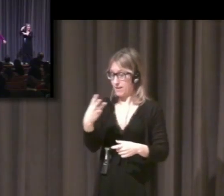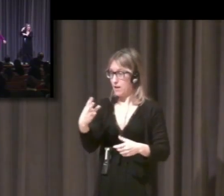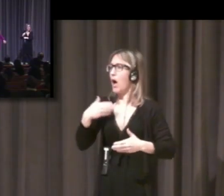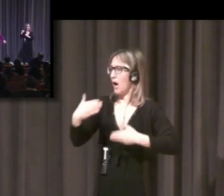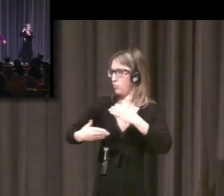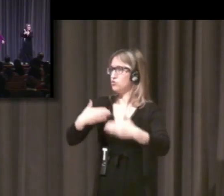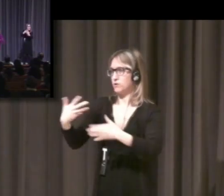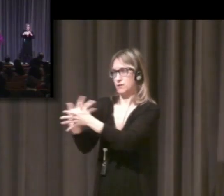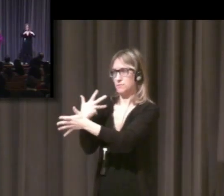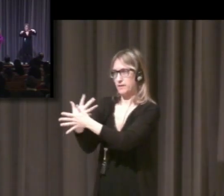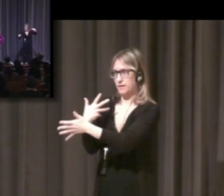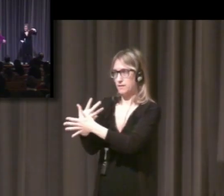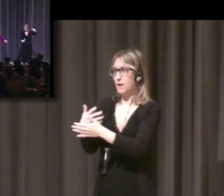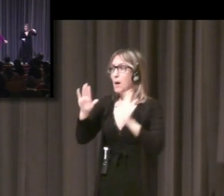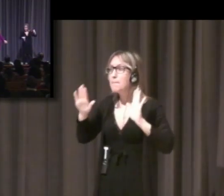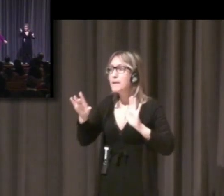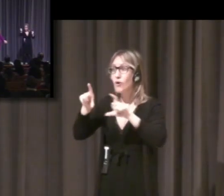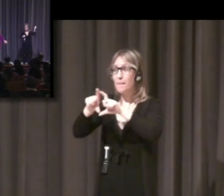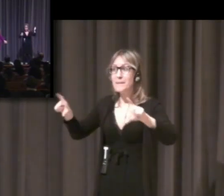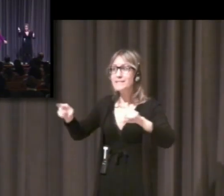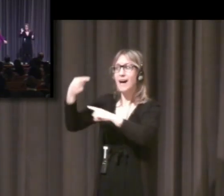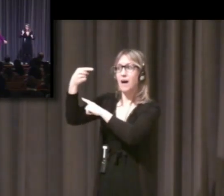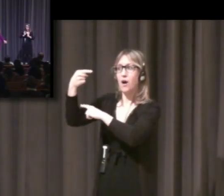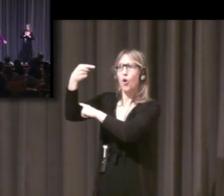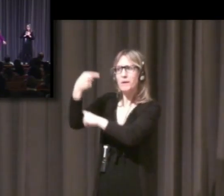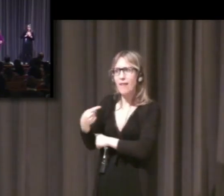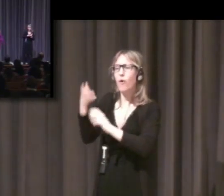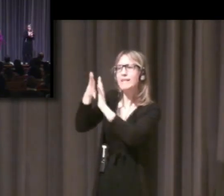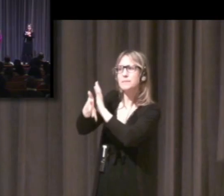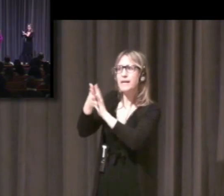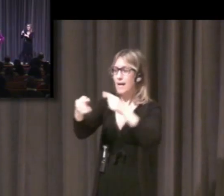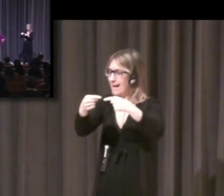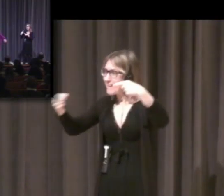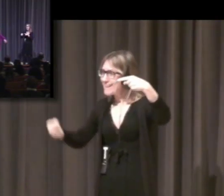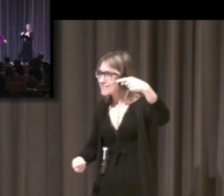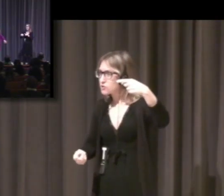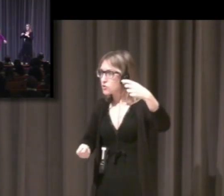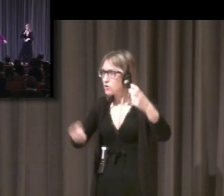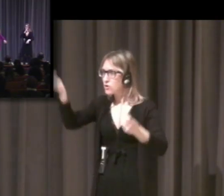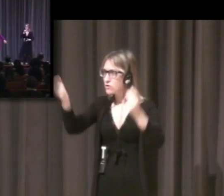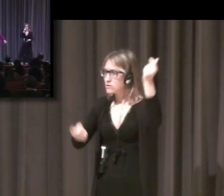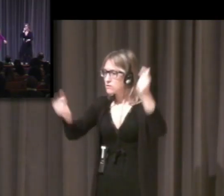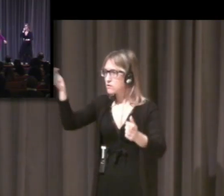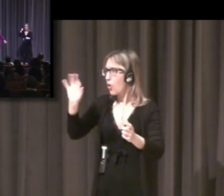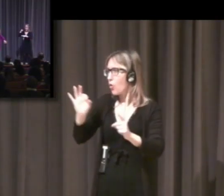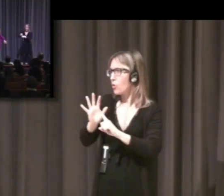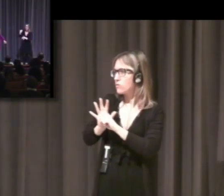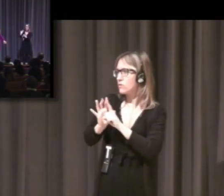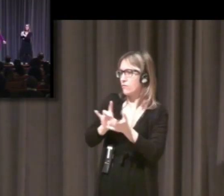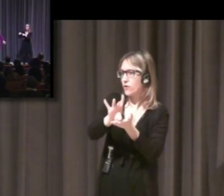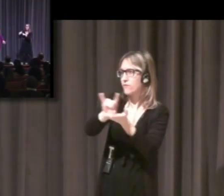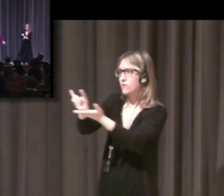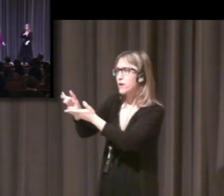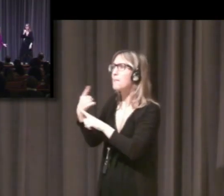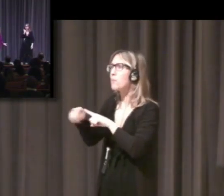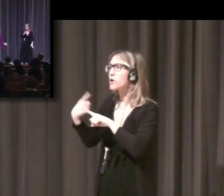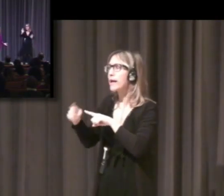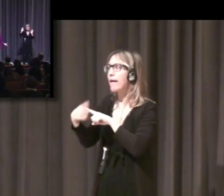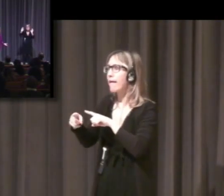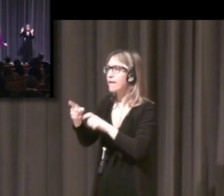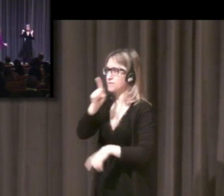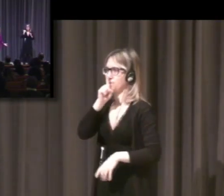out. They're not required to tell you that. You don't know whether those children dropped out because they